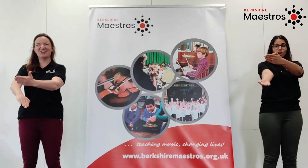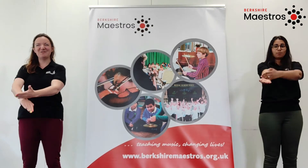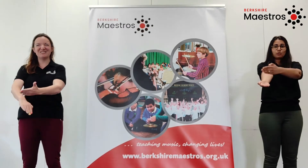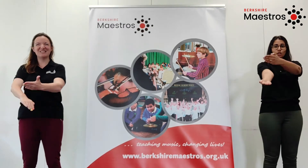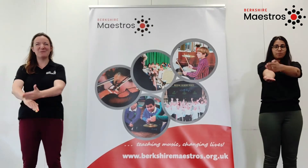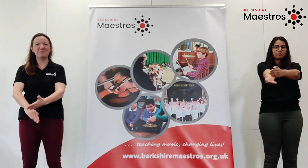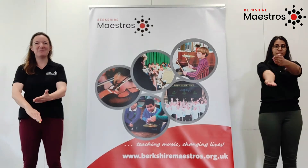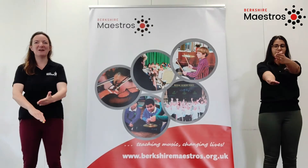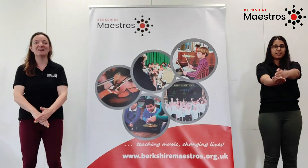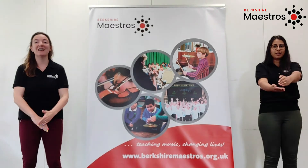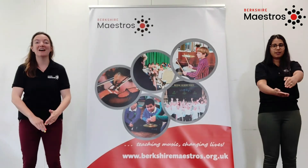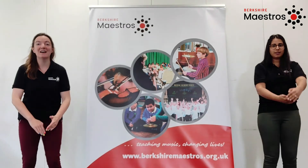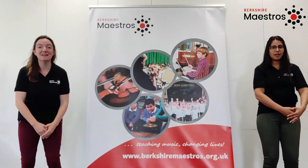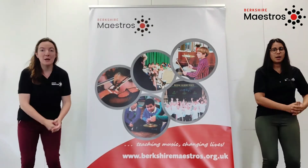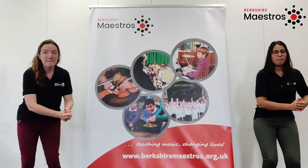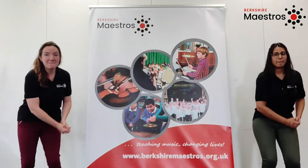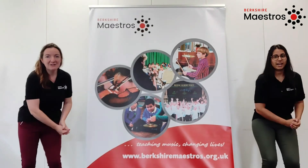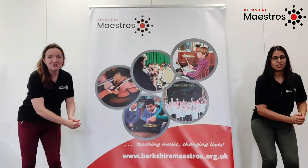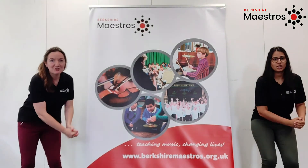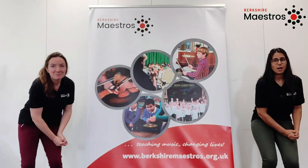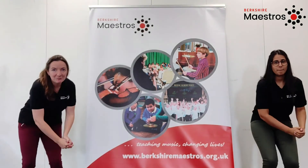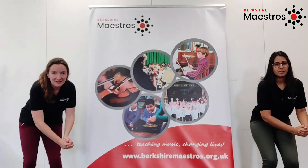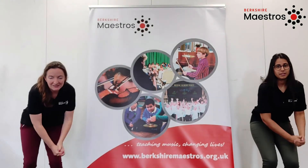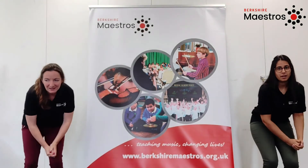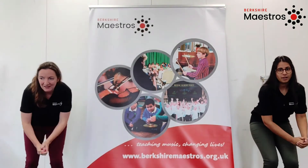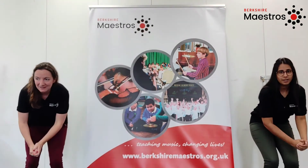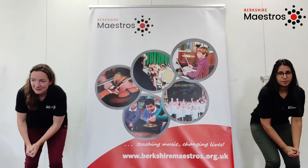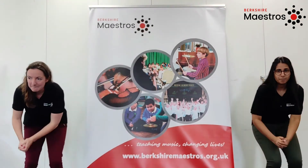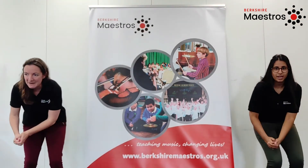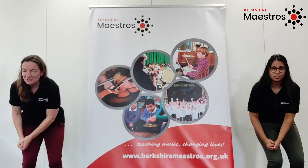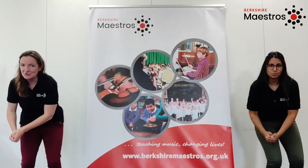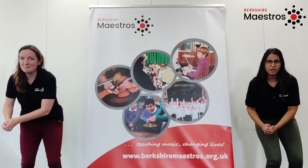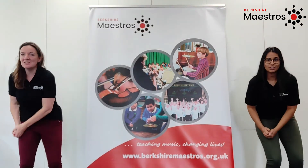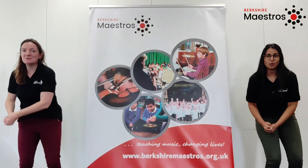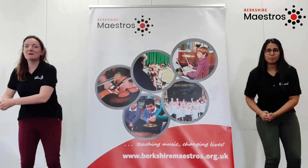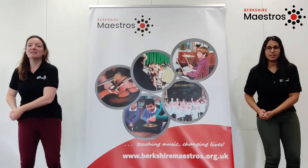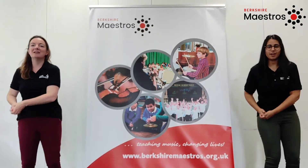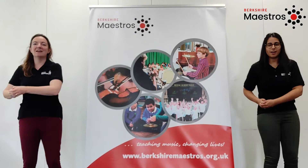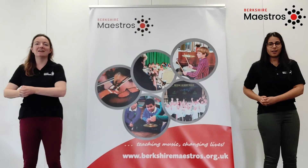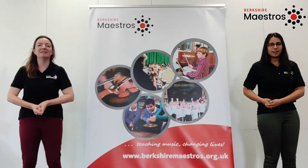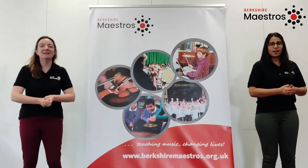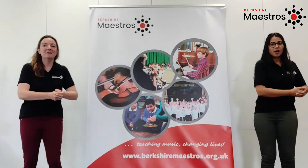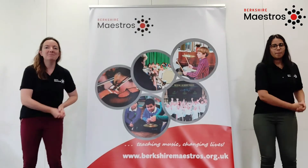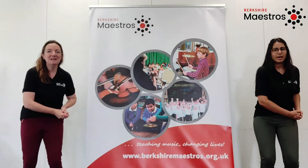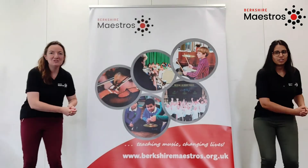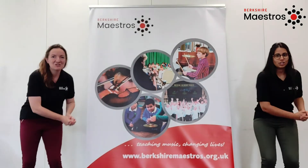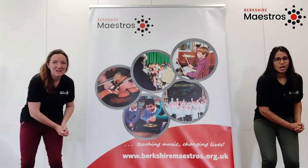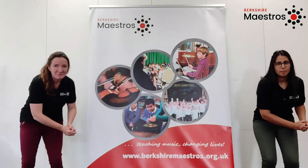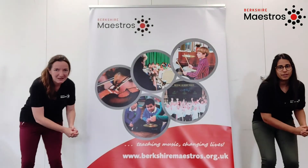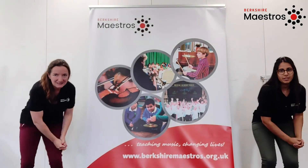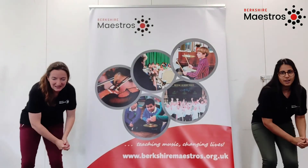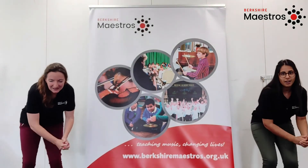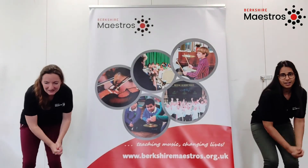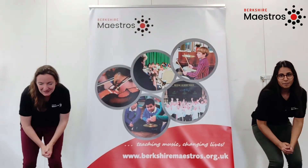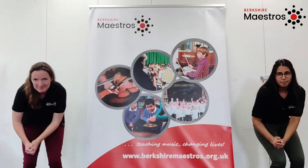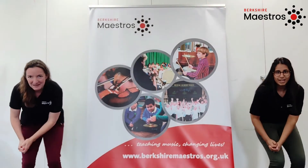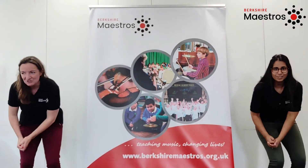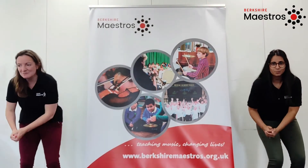chop, chop, banana, mash, banana, mash, mash, banana, mash, Banana mash,